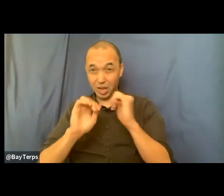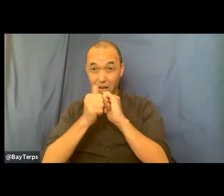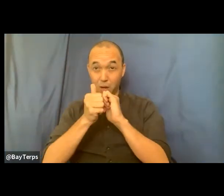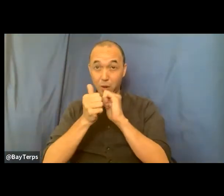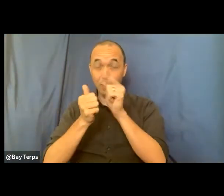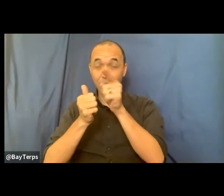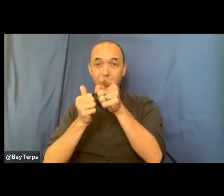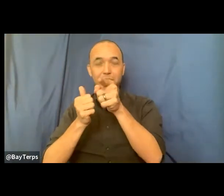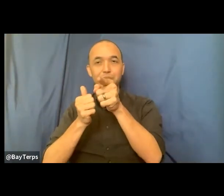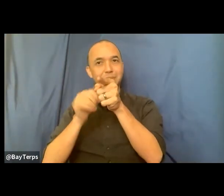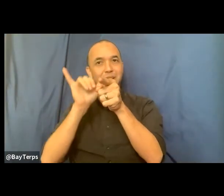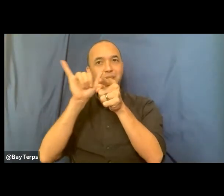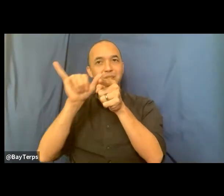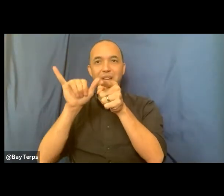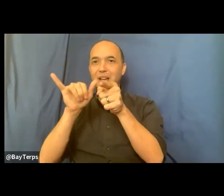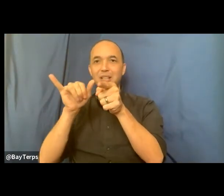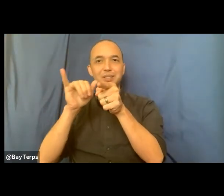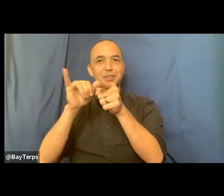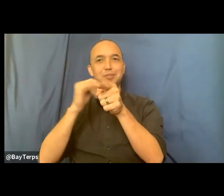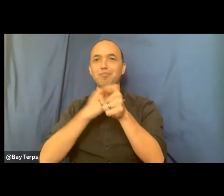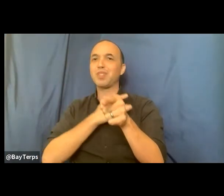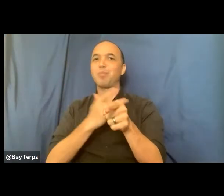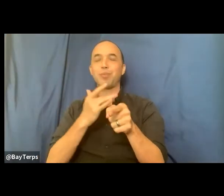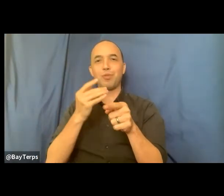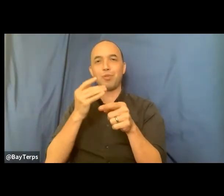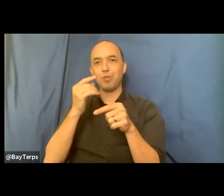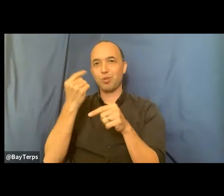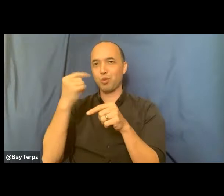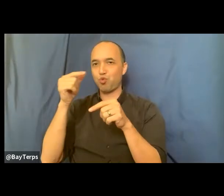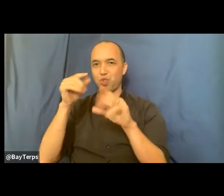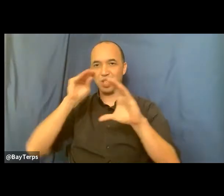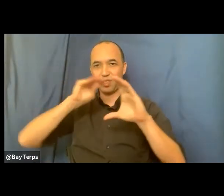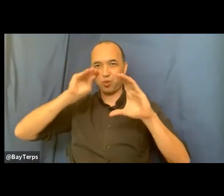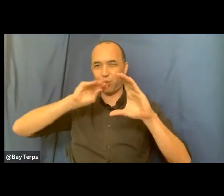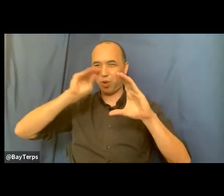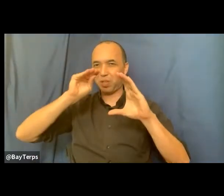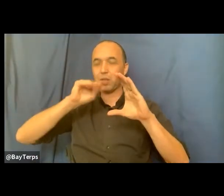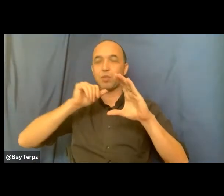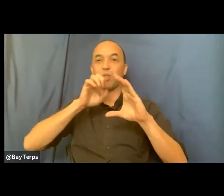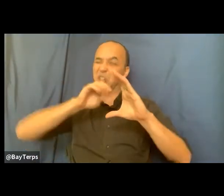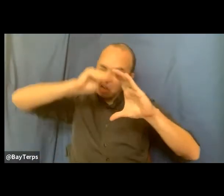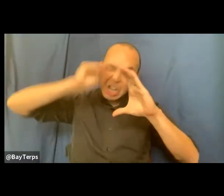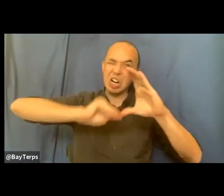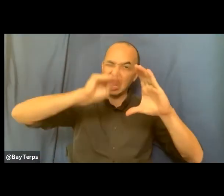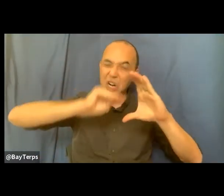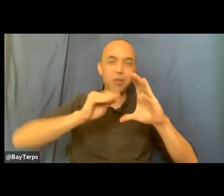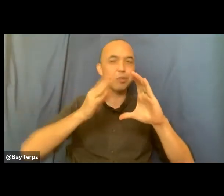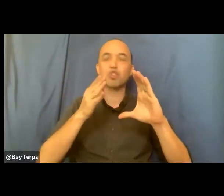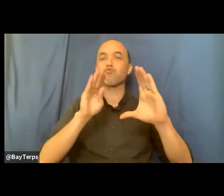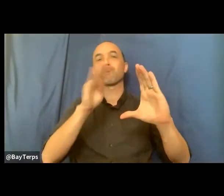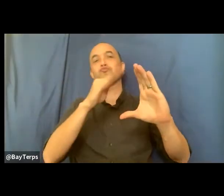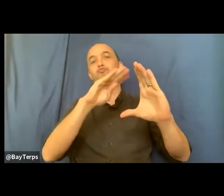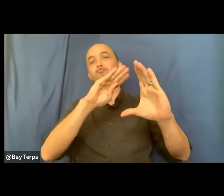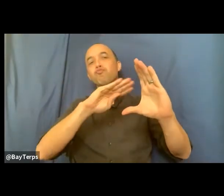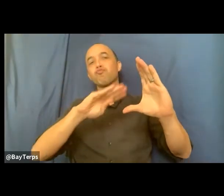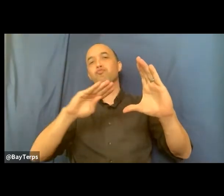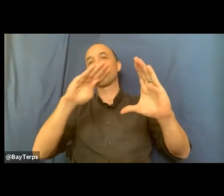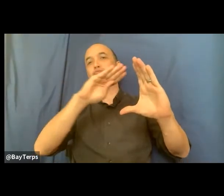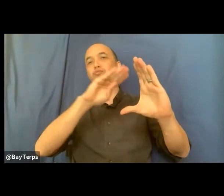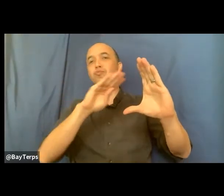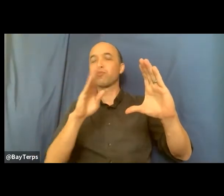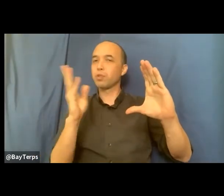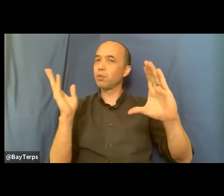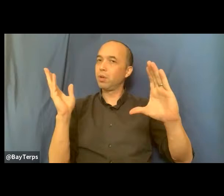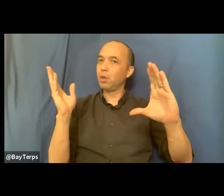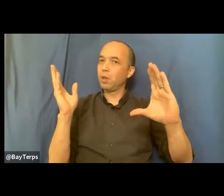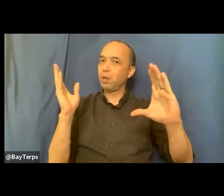scrubby kitchen sponge will take the ink off without much pressure. You just gently rub it and it'll kind of buff